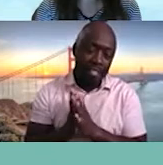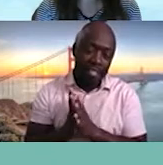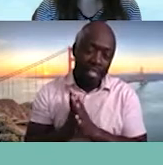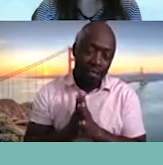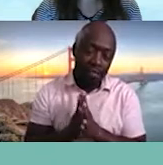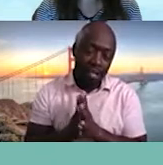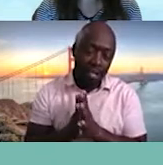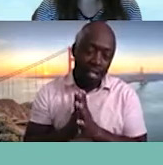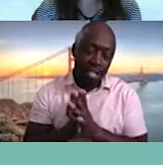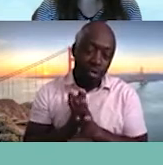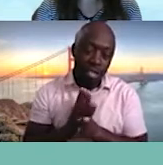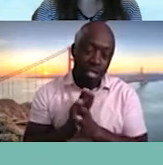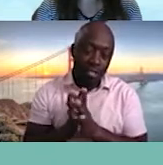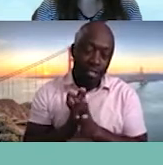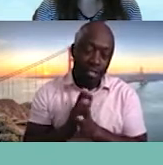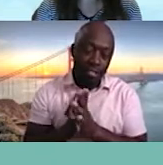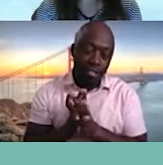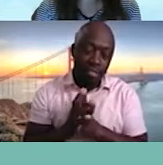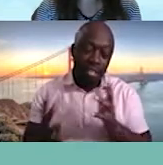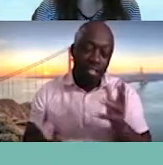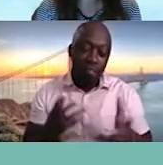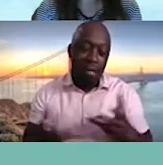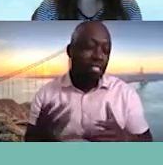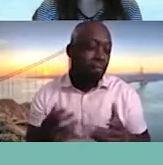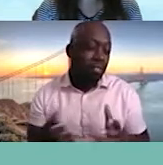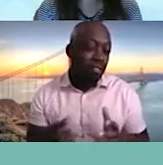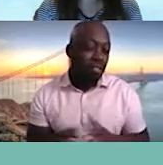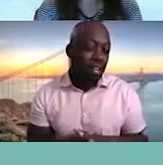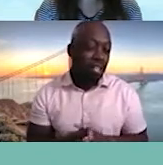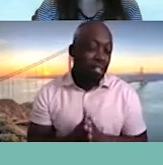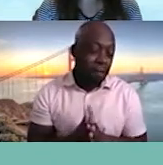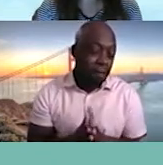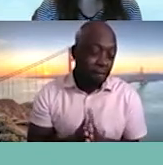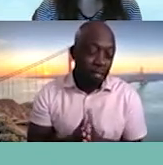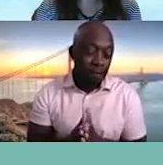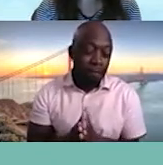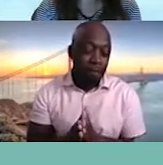The next time you kind of think your baby's about to cry,